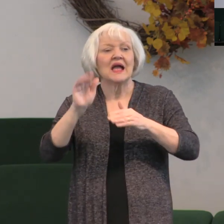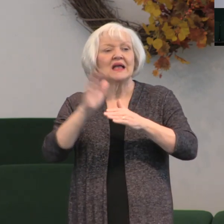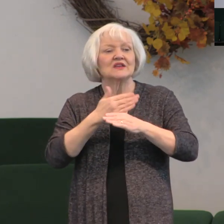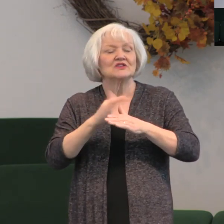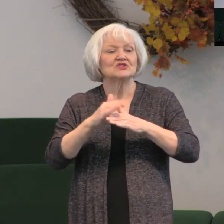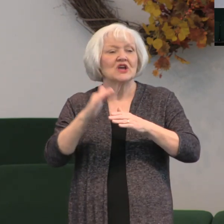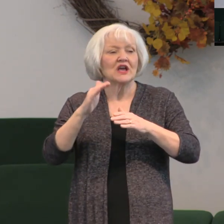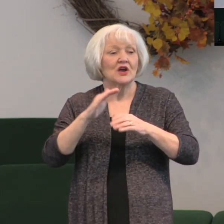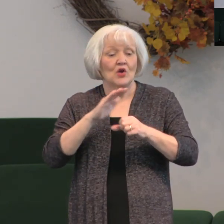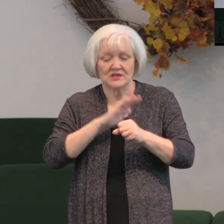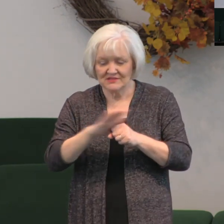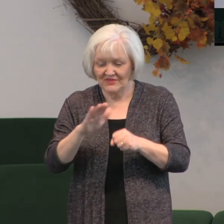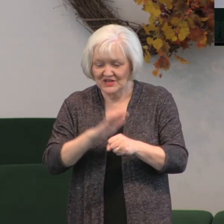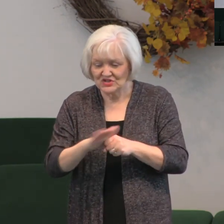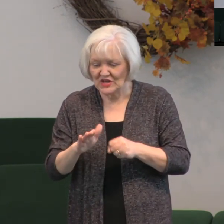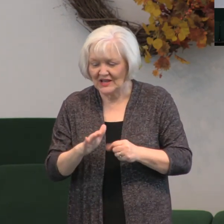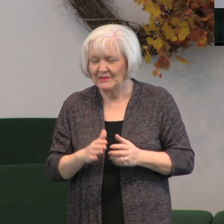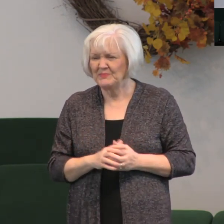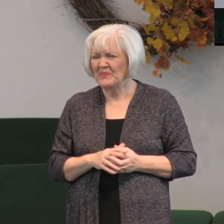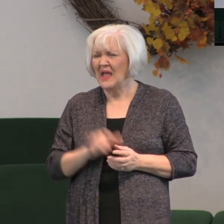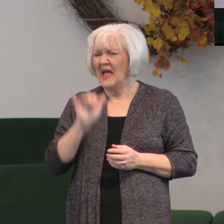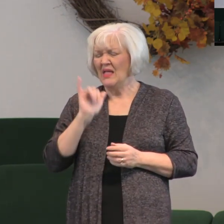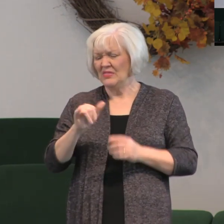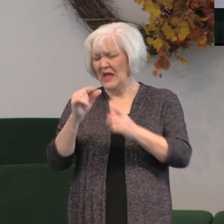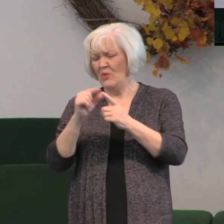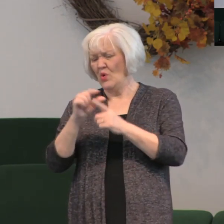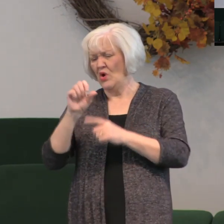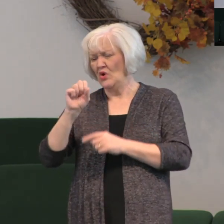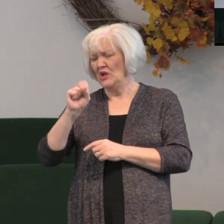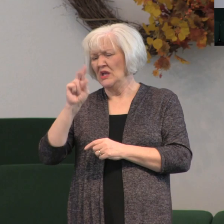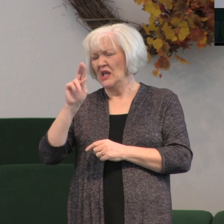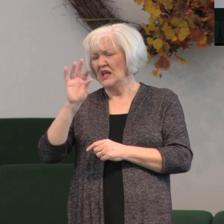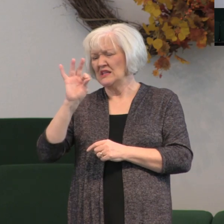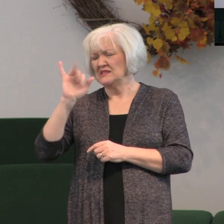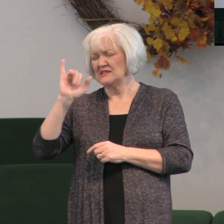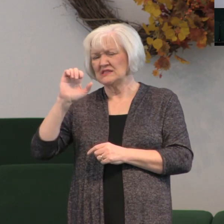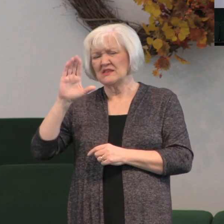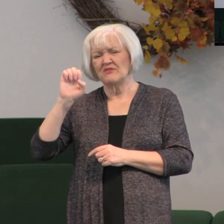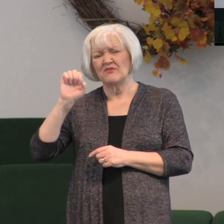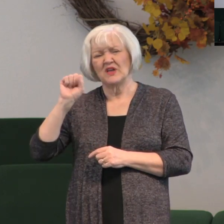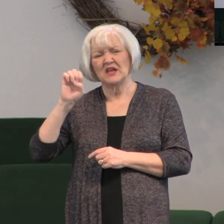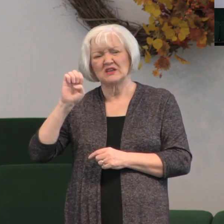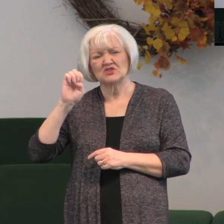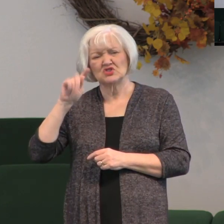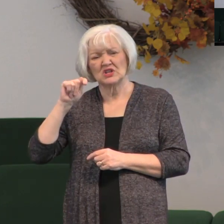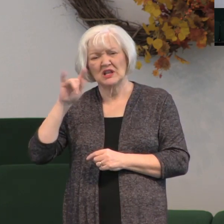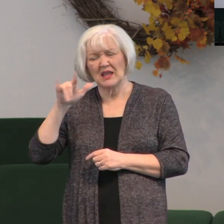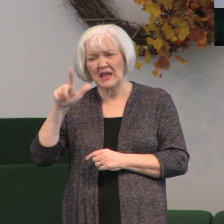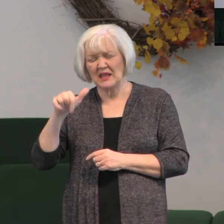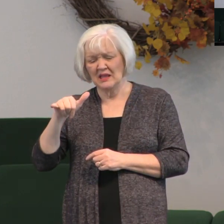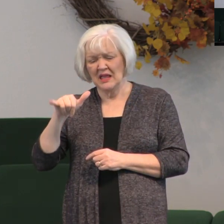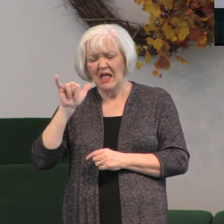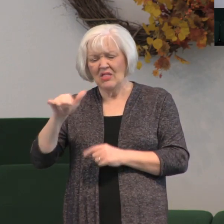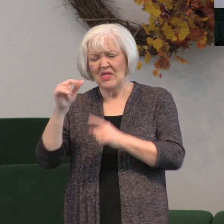sufficiently. Now here's a word that appears in chapter 2 and in chapter 3